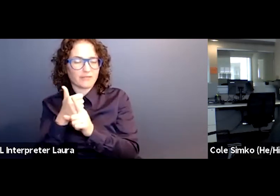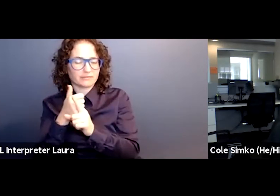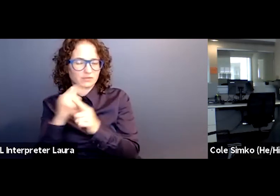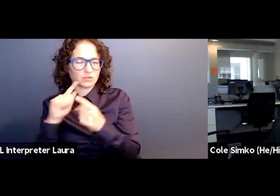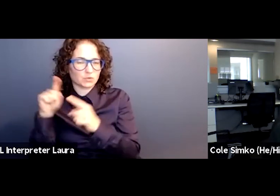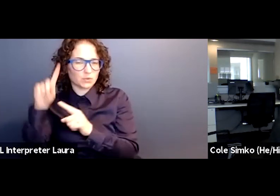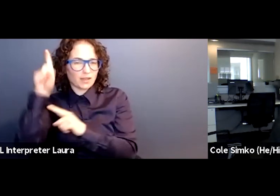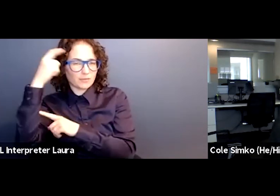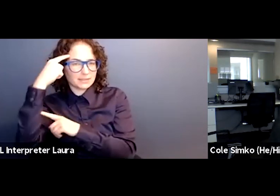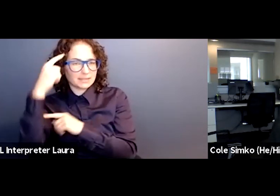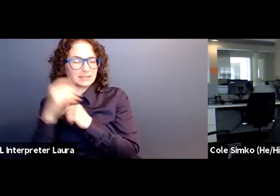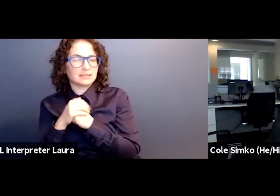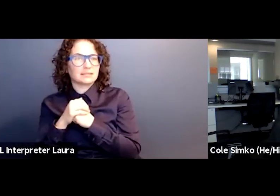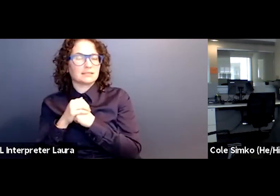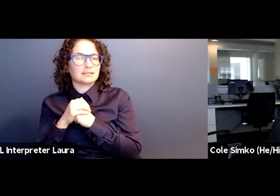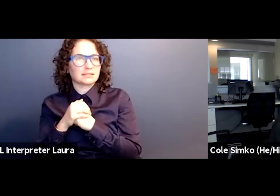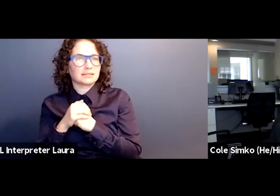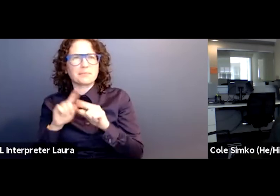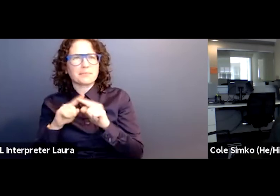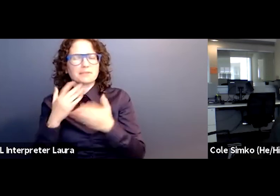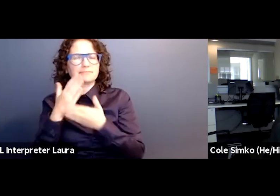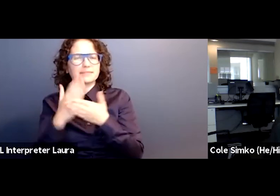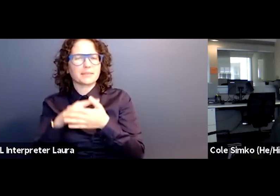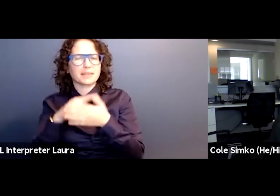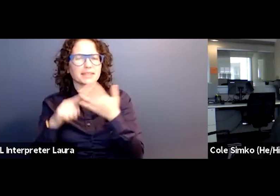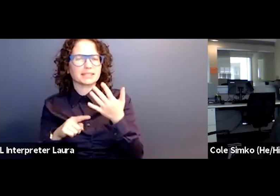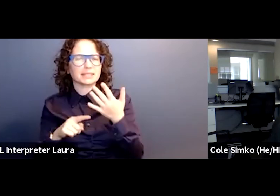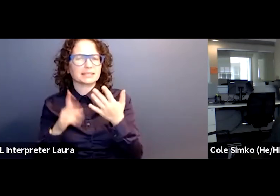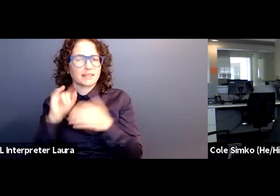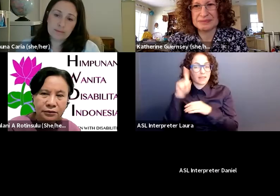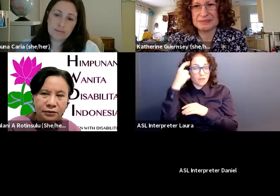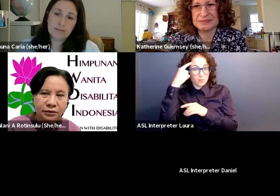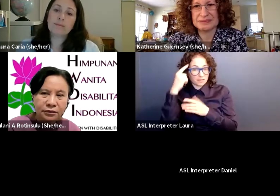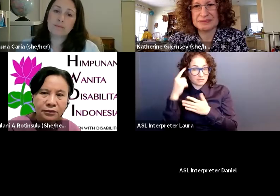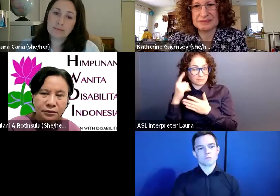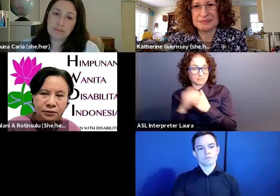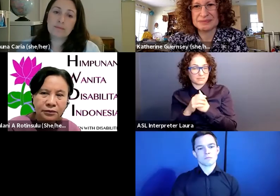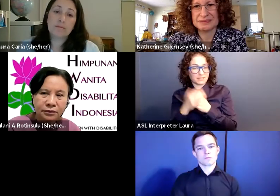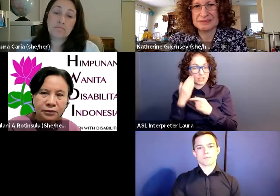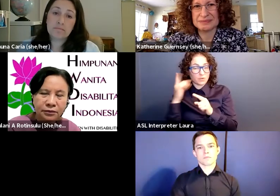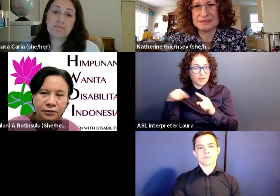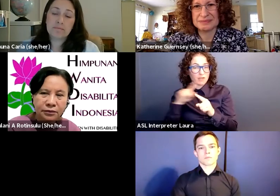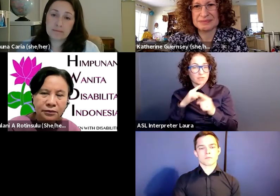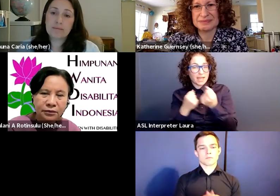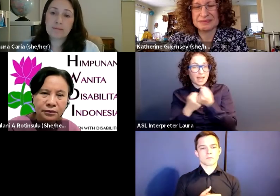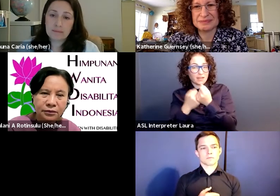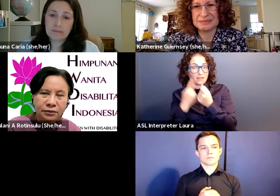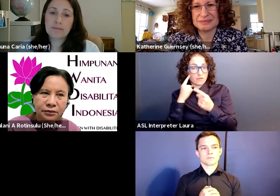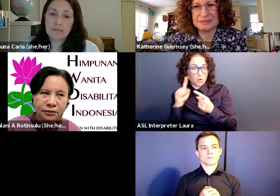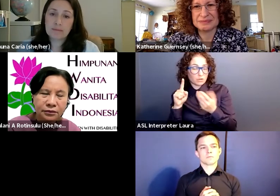government. But what are some of the things that the government, on the flip side, is kind of advocating